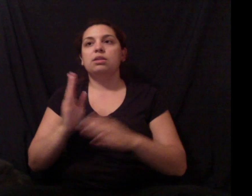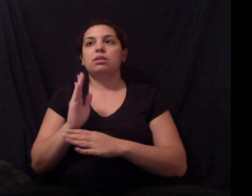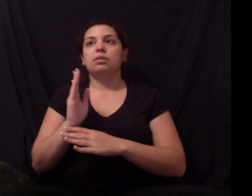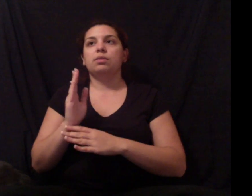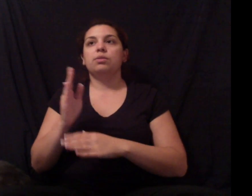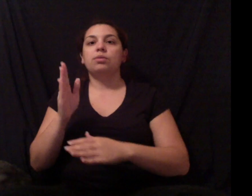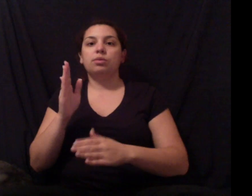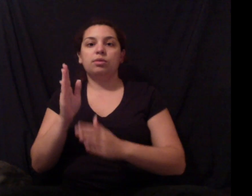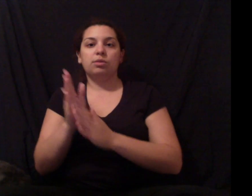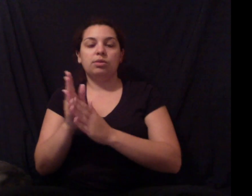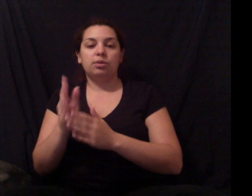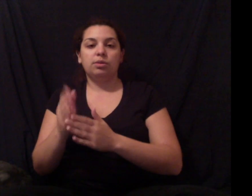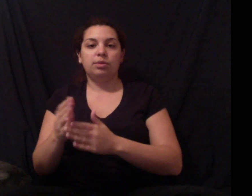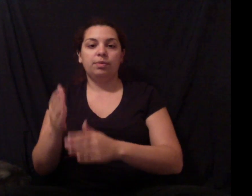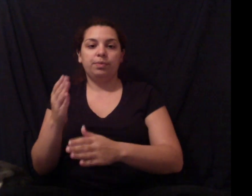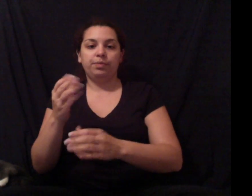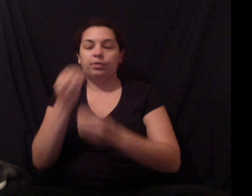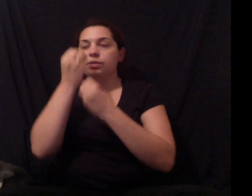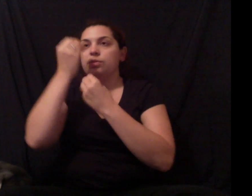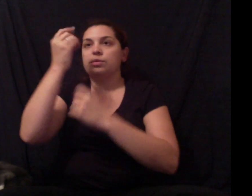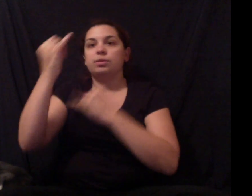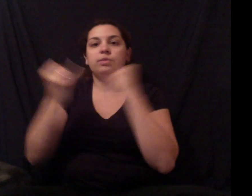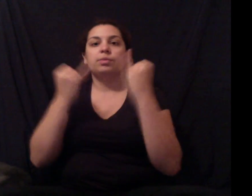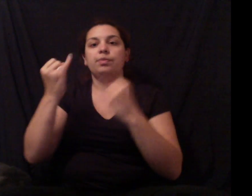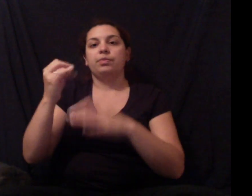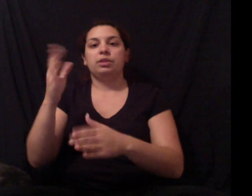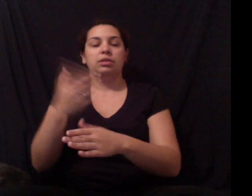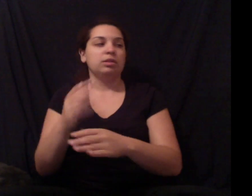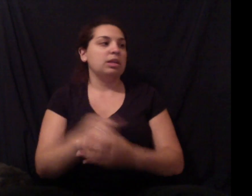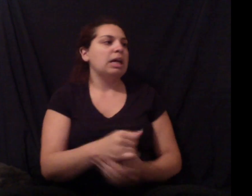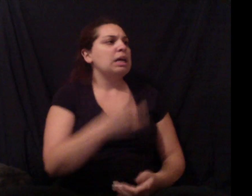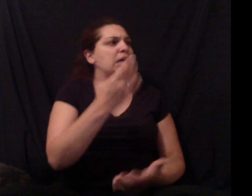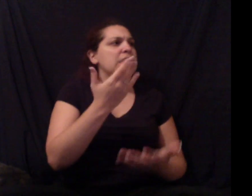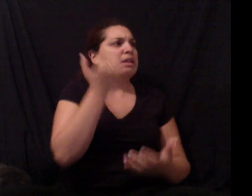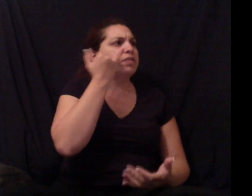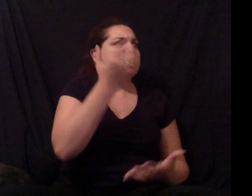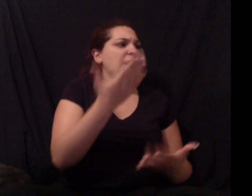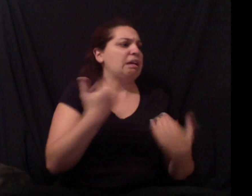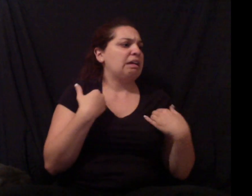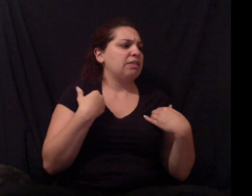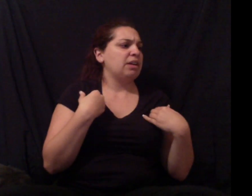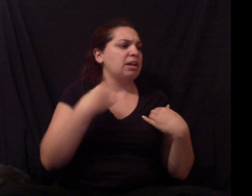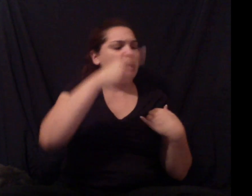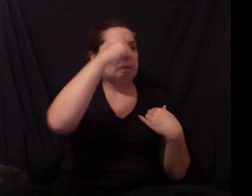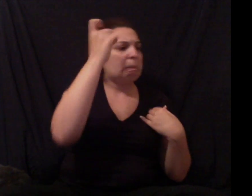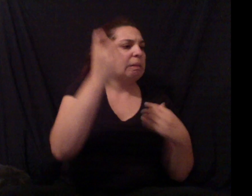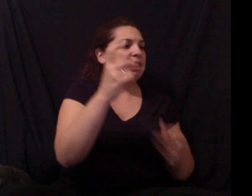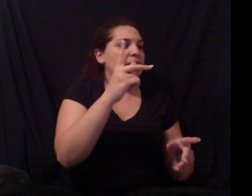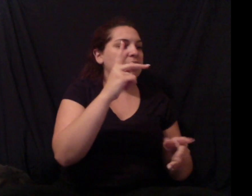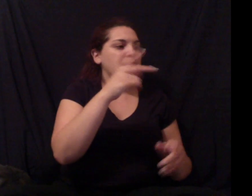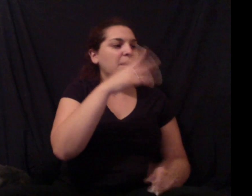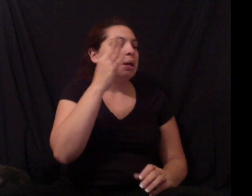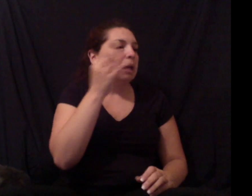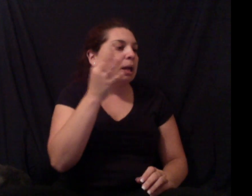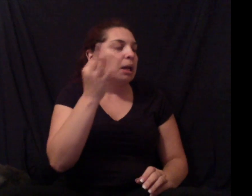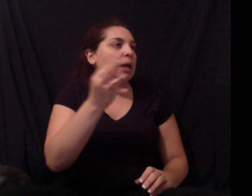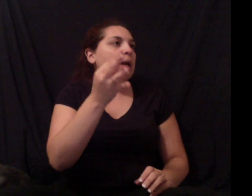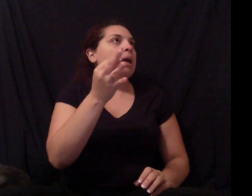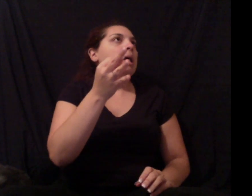got to be a part of what you do, I guess, especially if you live in a small apartment like I used to. And long story short, he's in every single one of my videos, except for